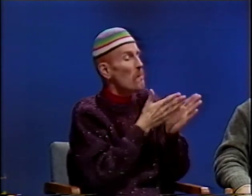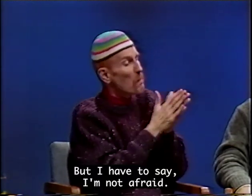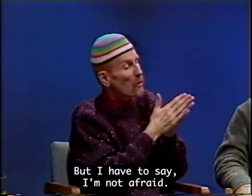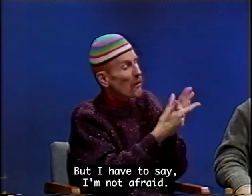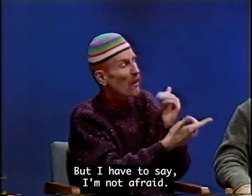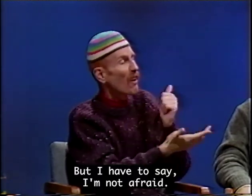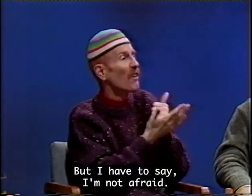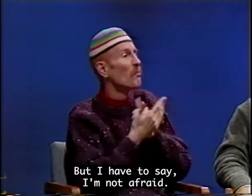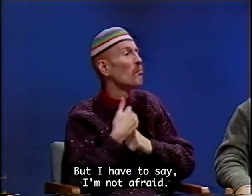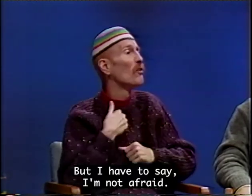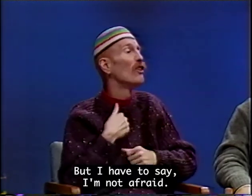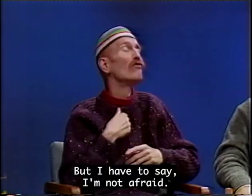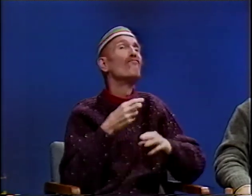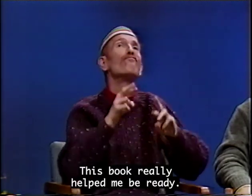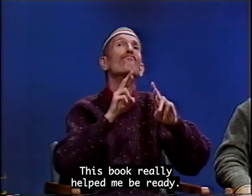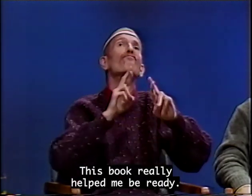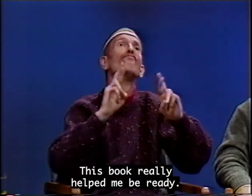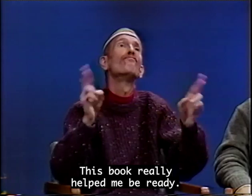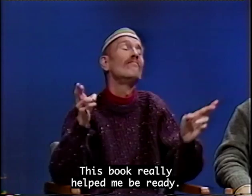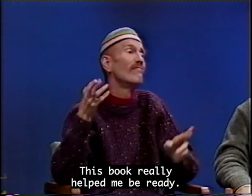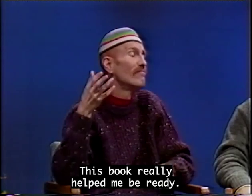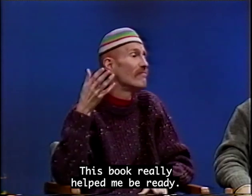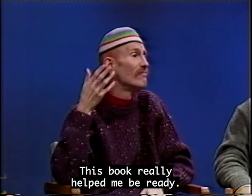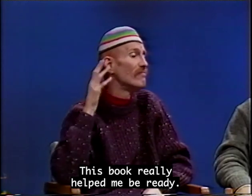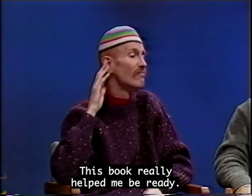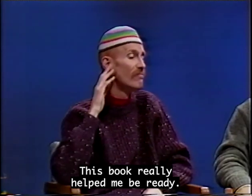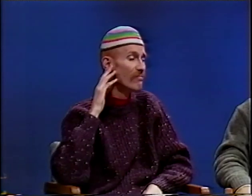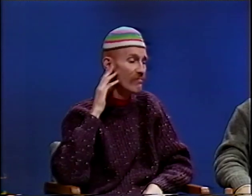But I have to say I'm not afraid. This book really helped me be ready.